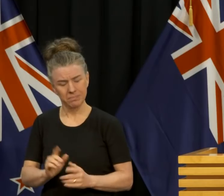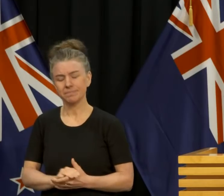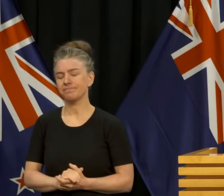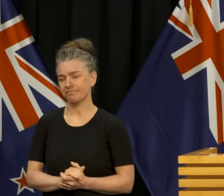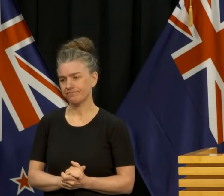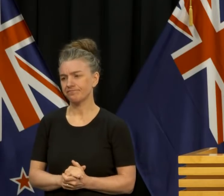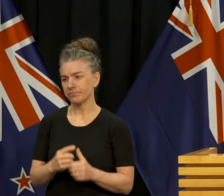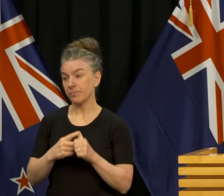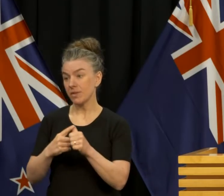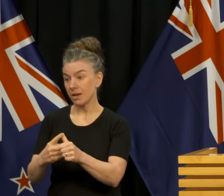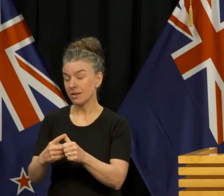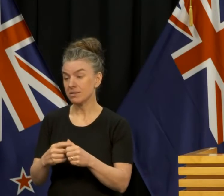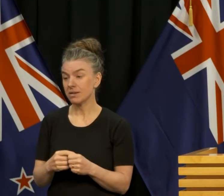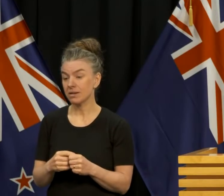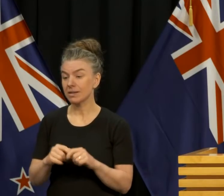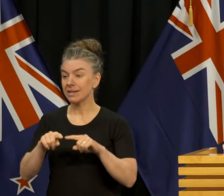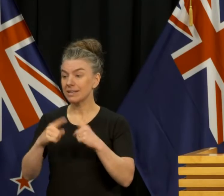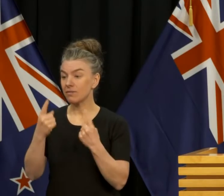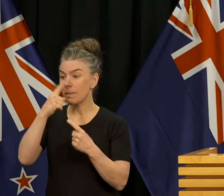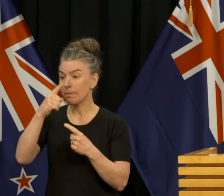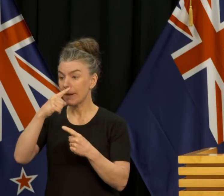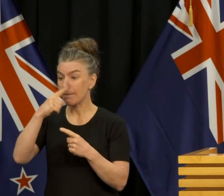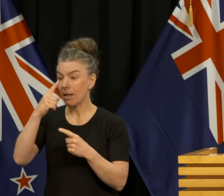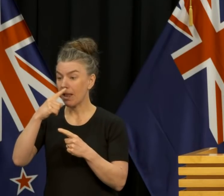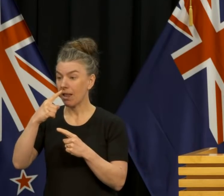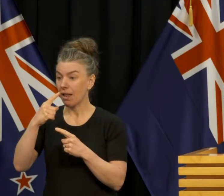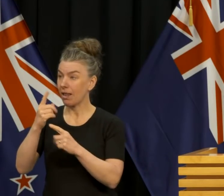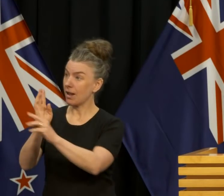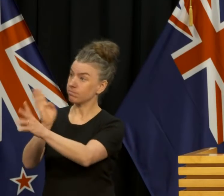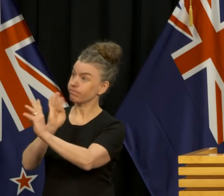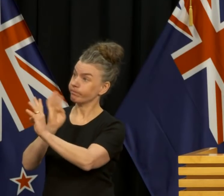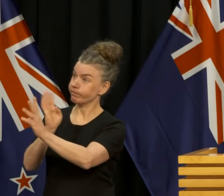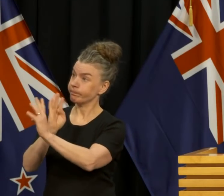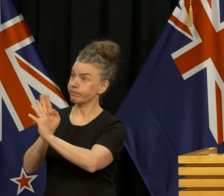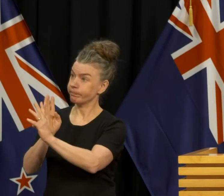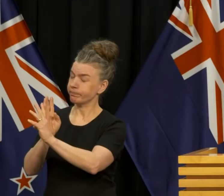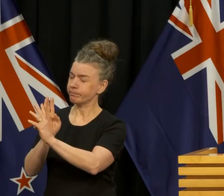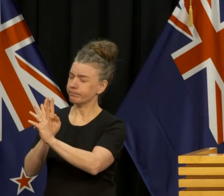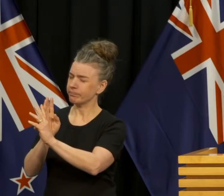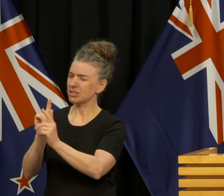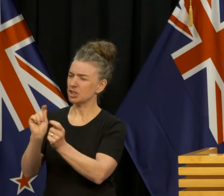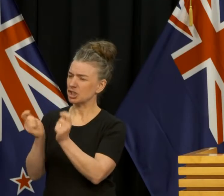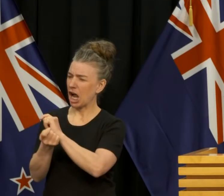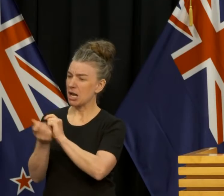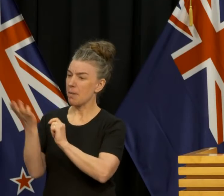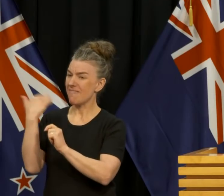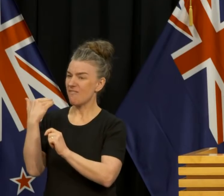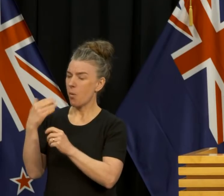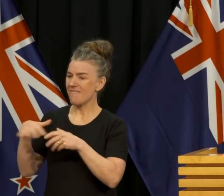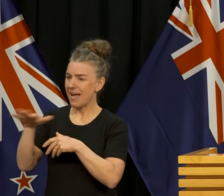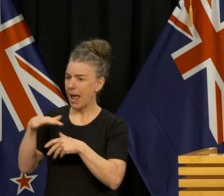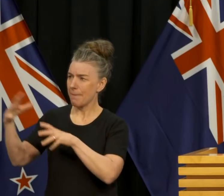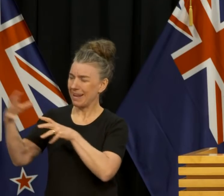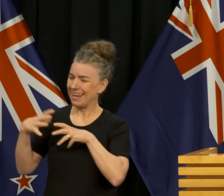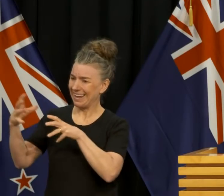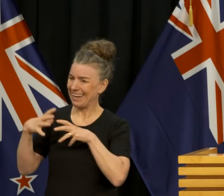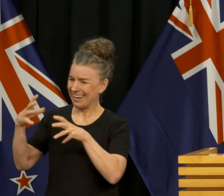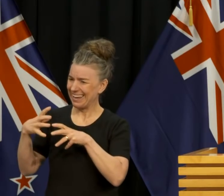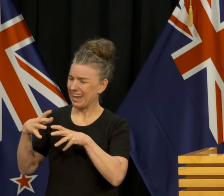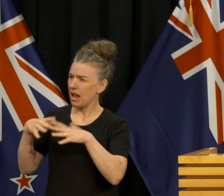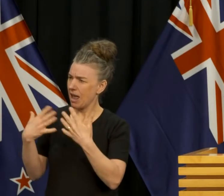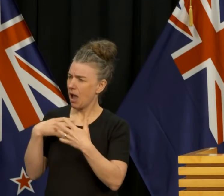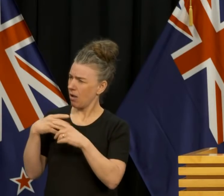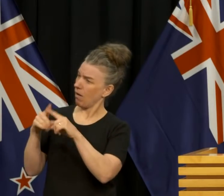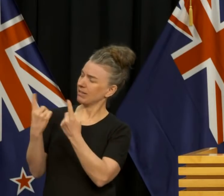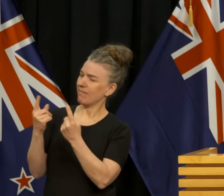nature of the cohorts of people coming through those facilities has changed a bit. There are fewer families coming through now. There are more single people coming back. There